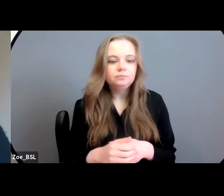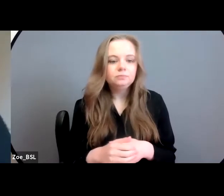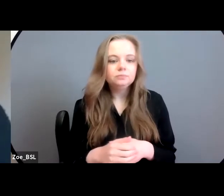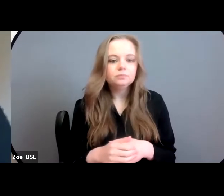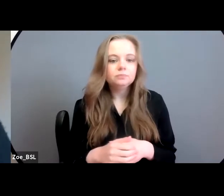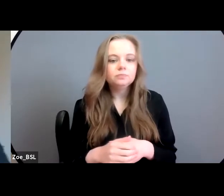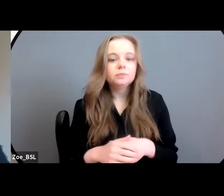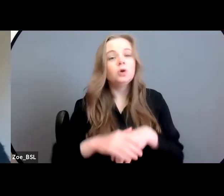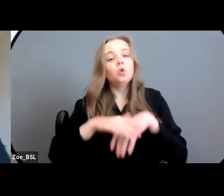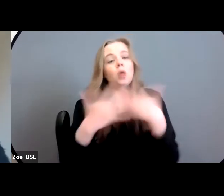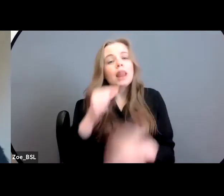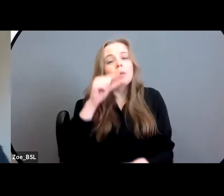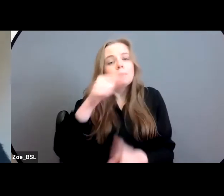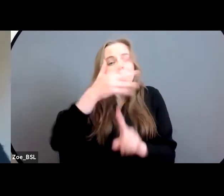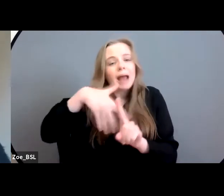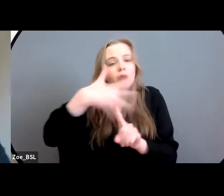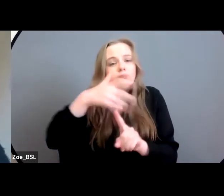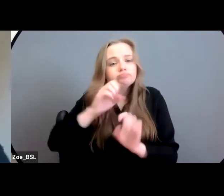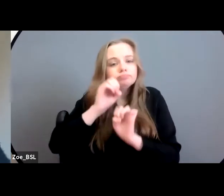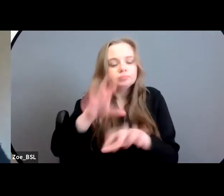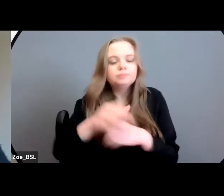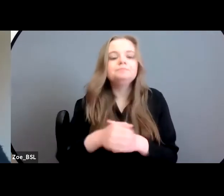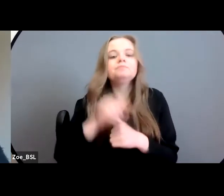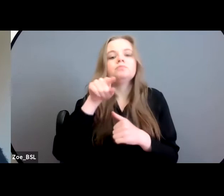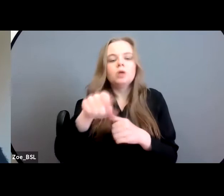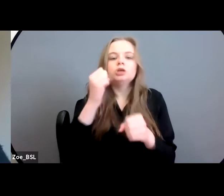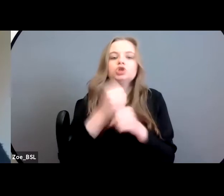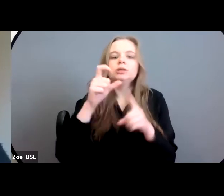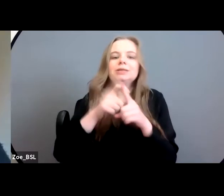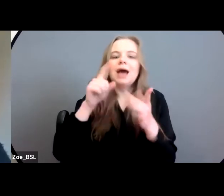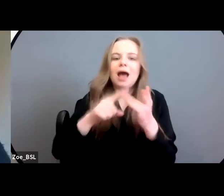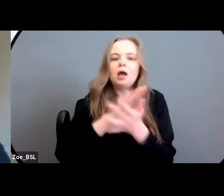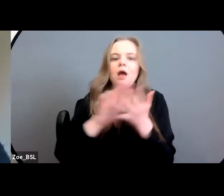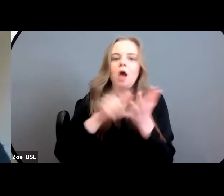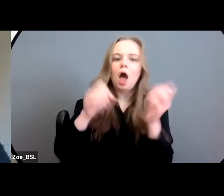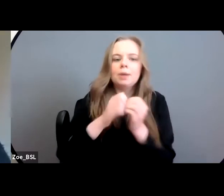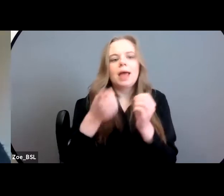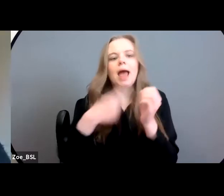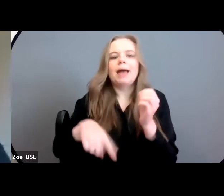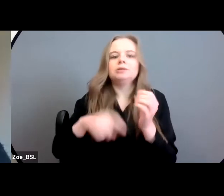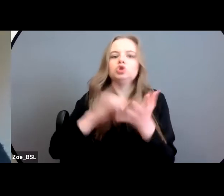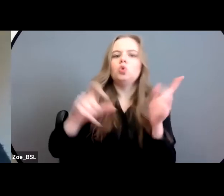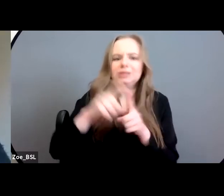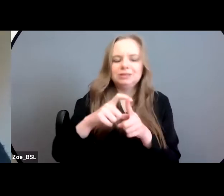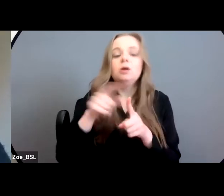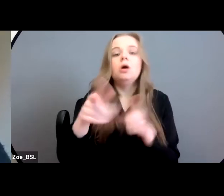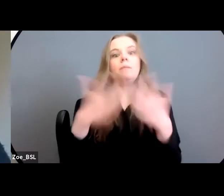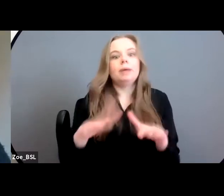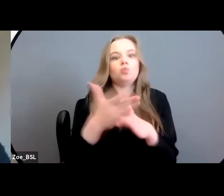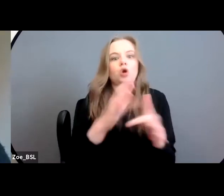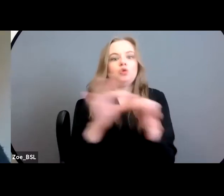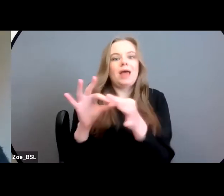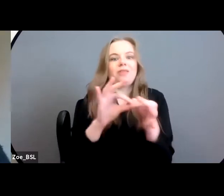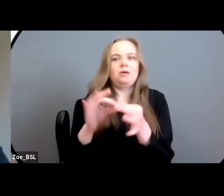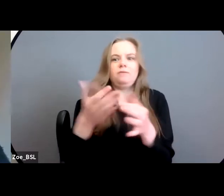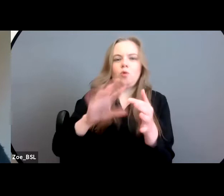So just to give you a bit of context, really, the Global Disability Innovation Hub and Snowden have been working together since